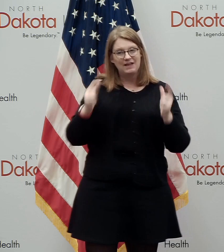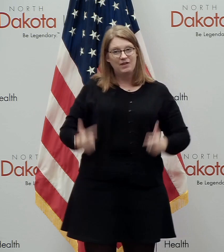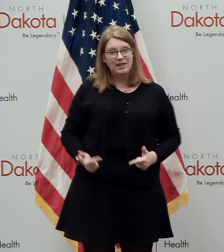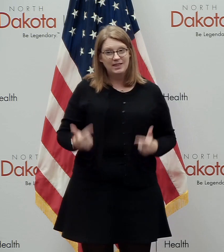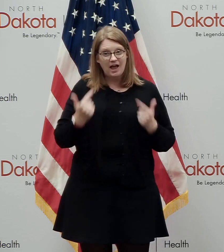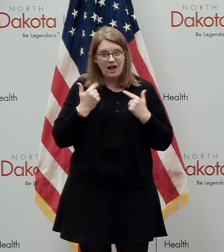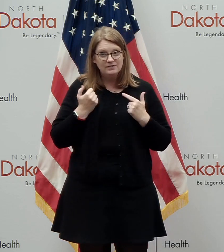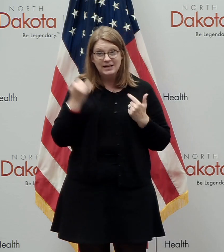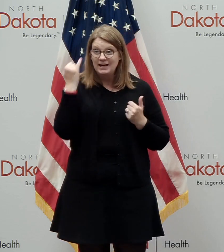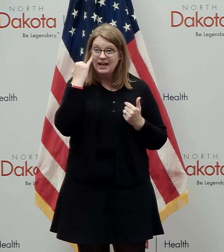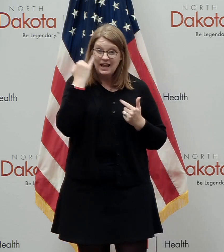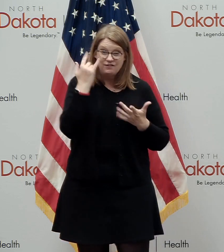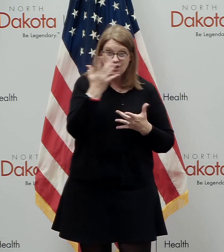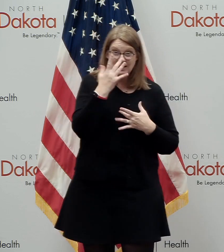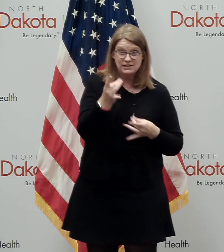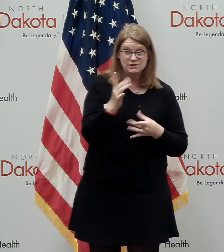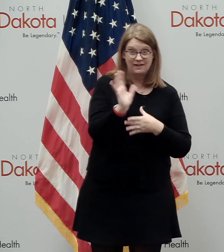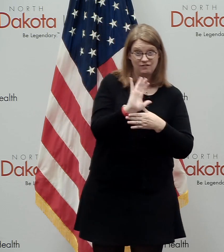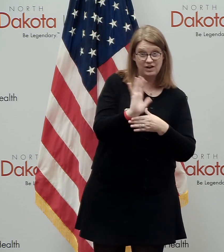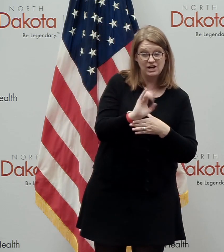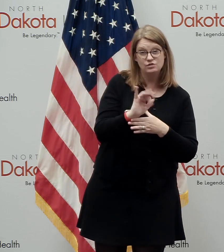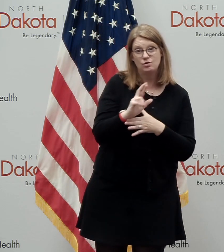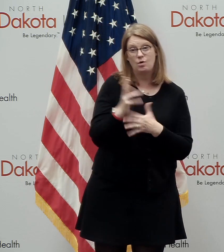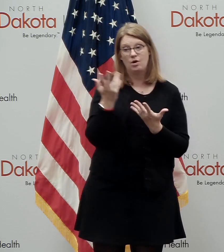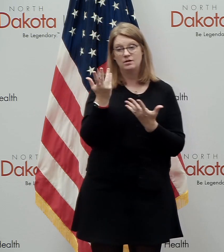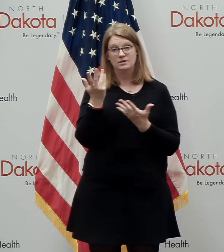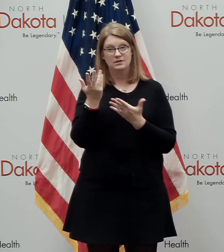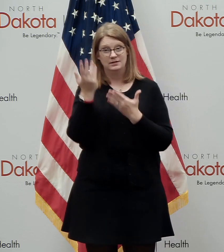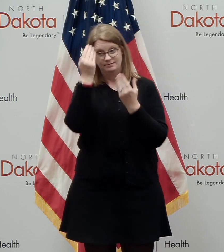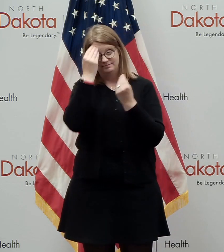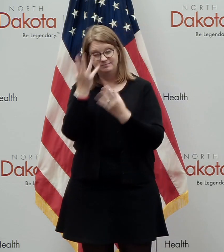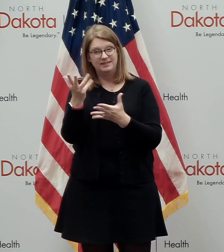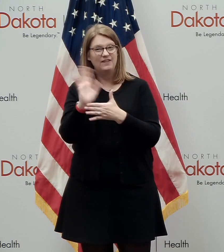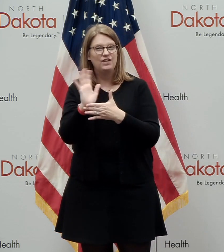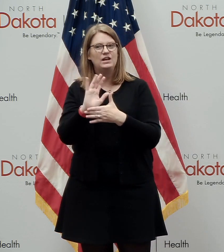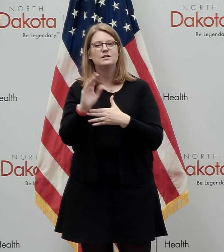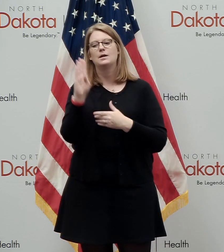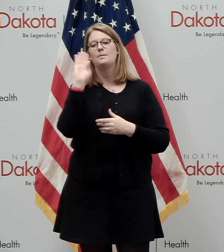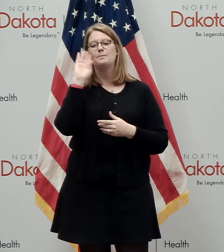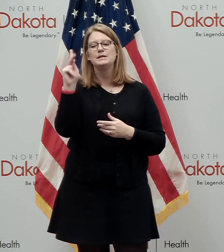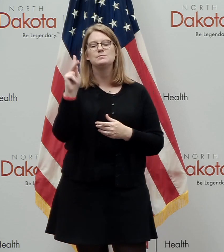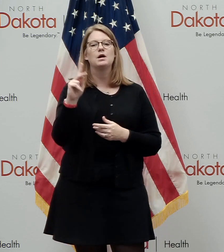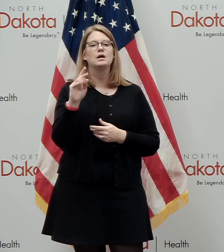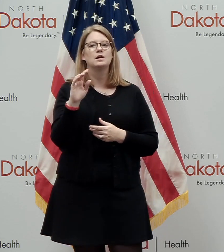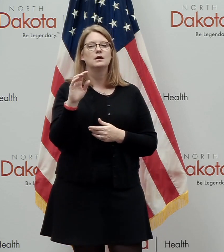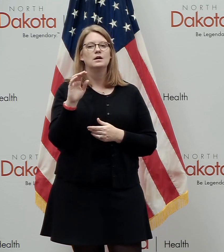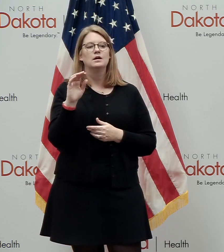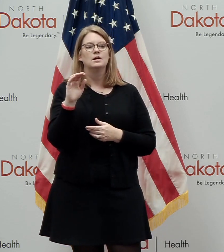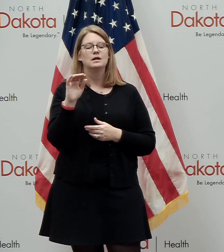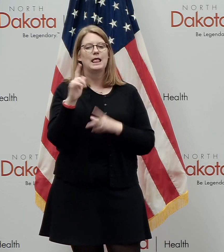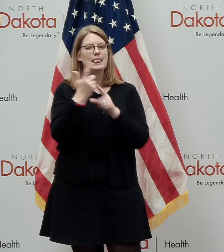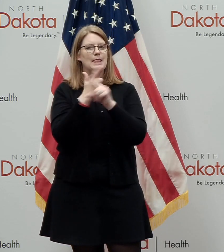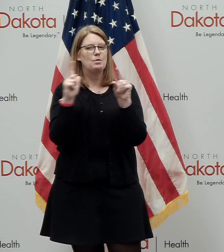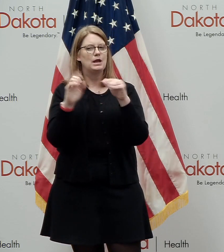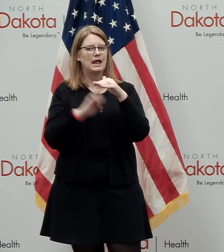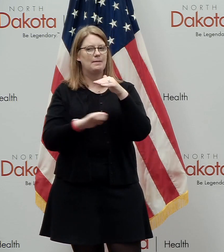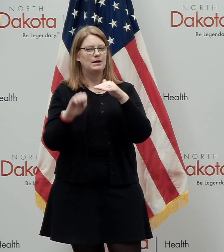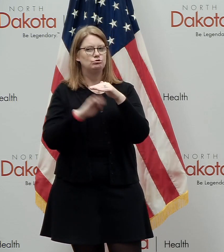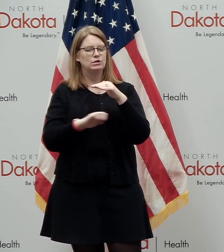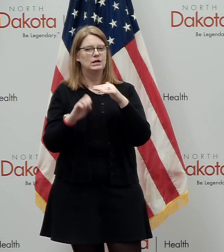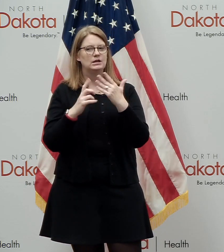seeing Mrs. Arnold's video or sharing it with your children or your students, the video can be found on the Bismarck Liberty